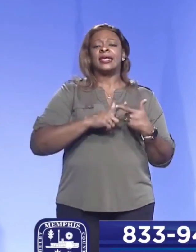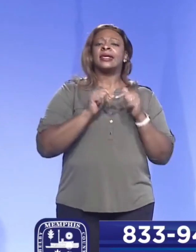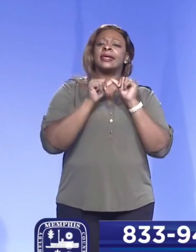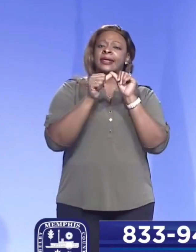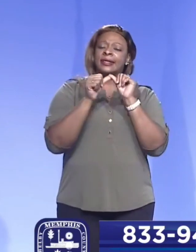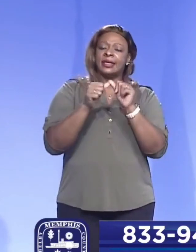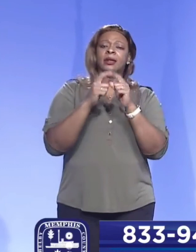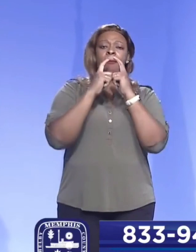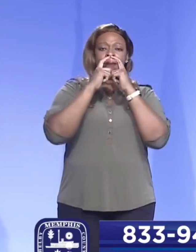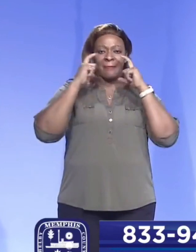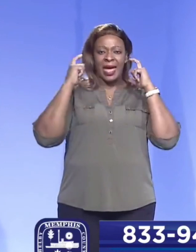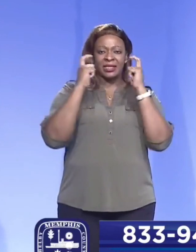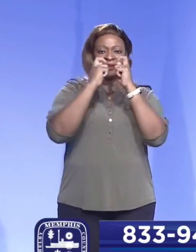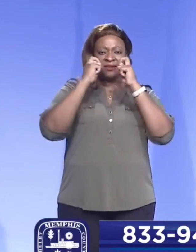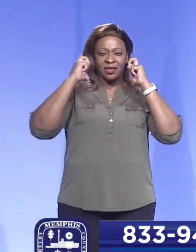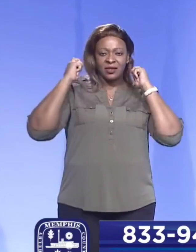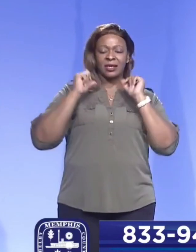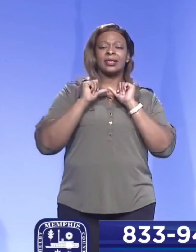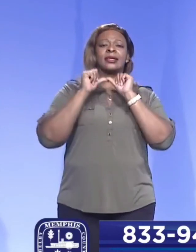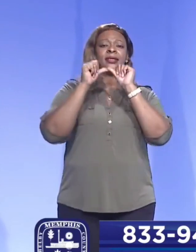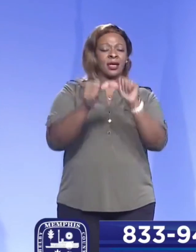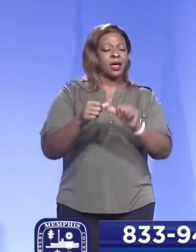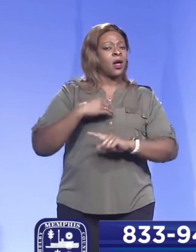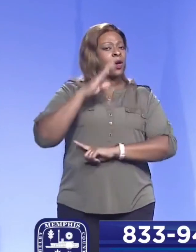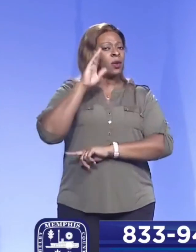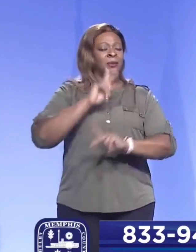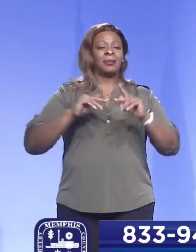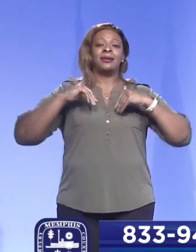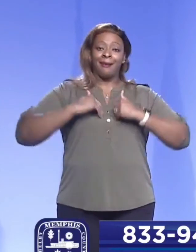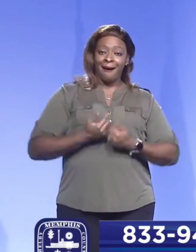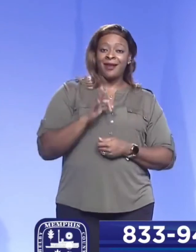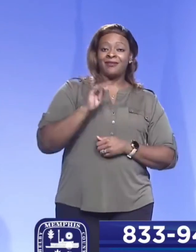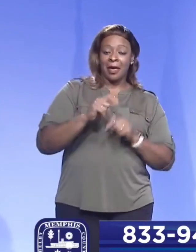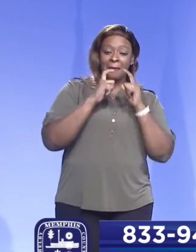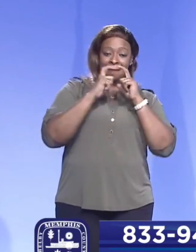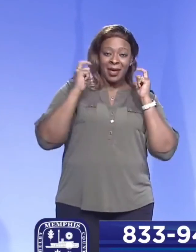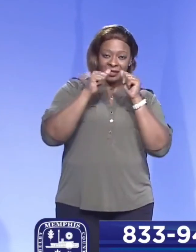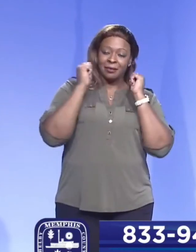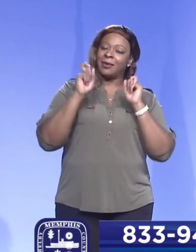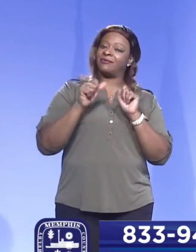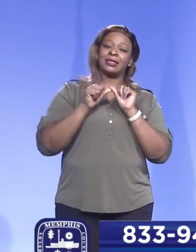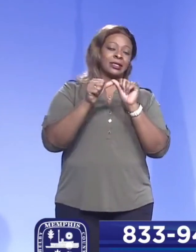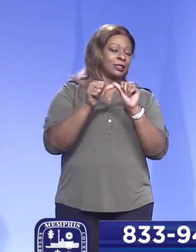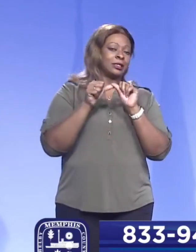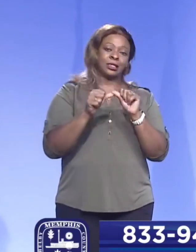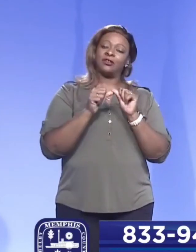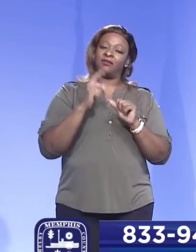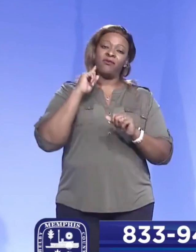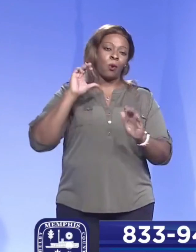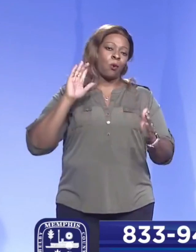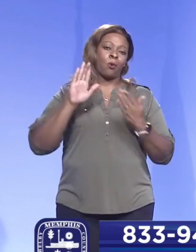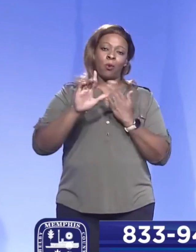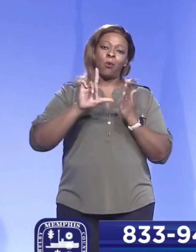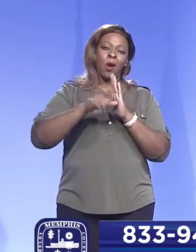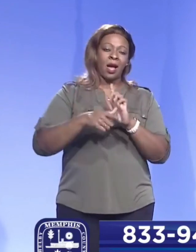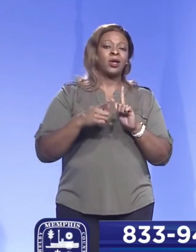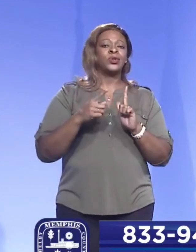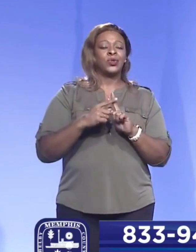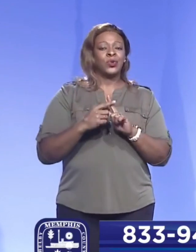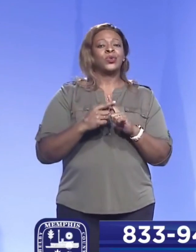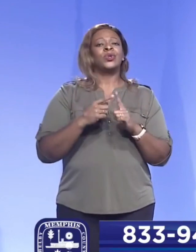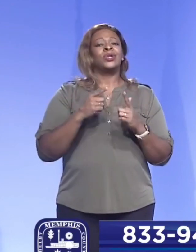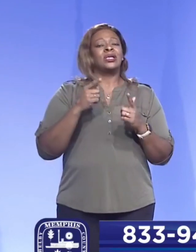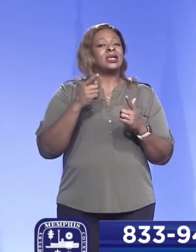continue masking, which is going to, I know people get tired of it, but we're going to need to continue to do that for some time to come. And